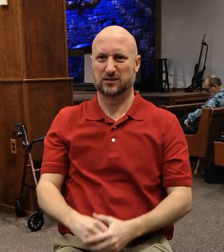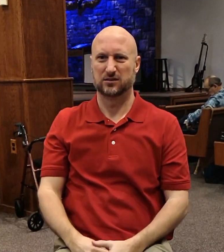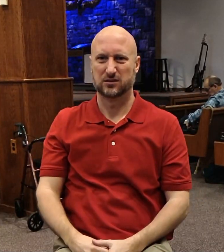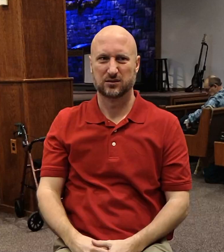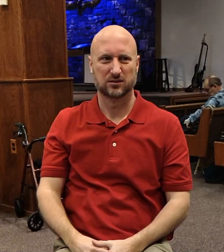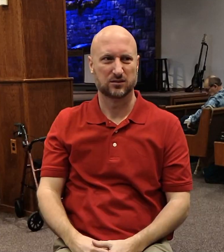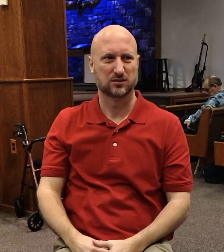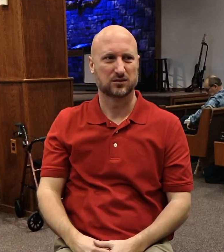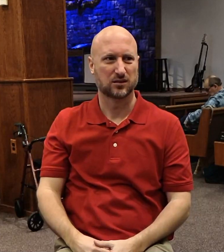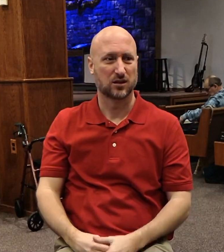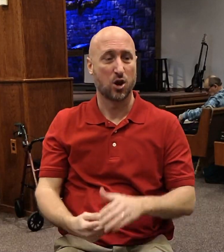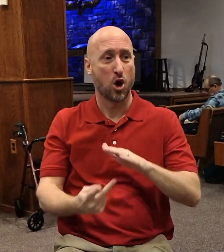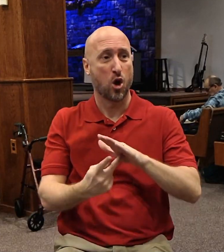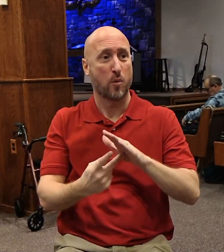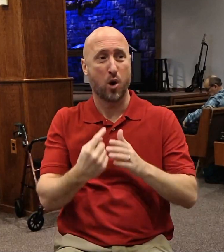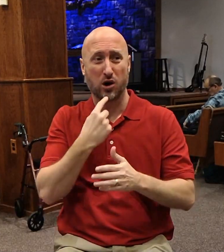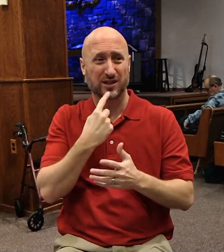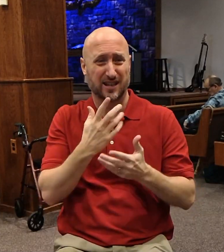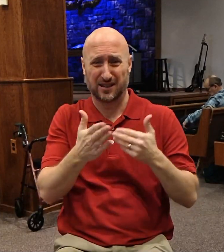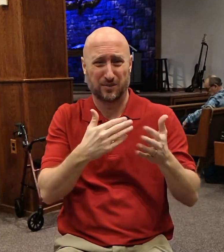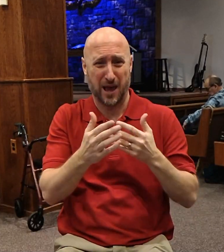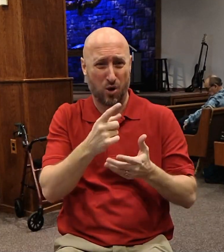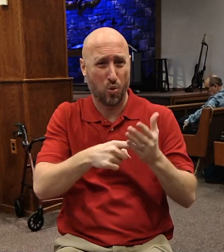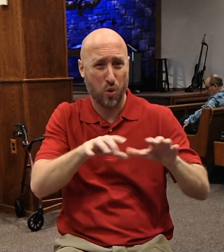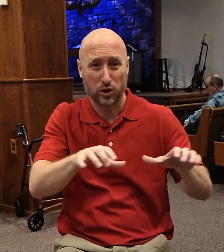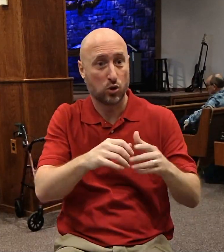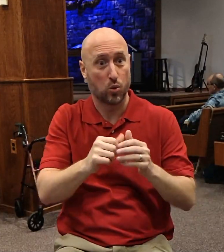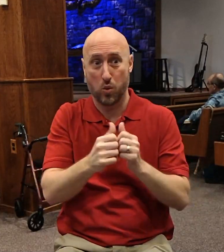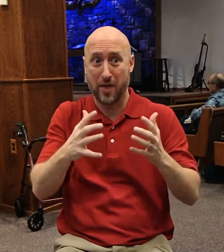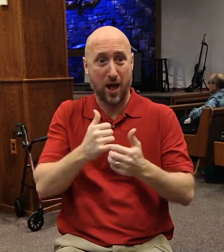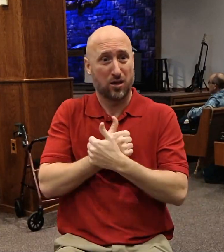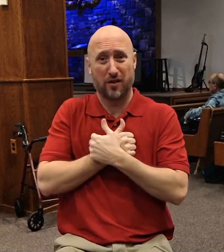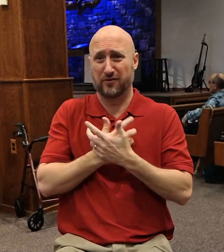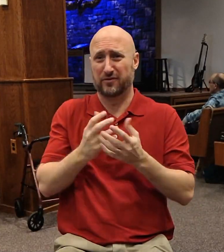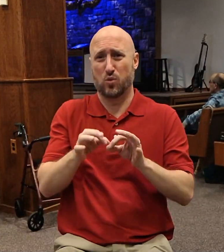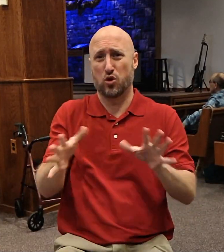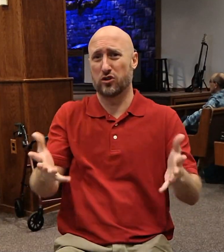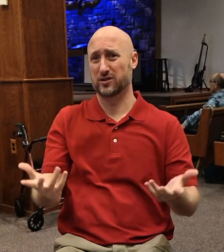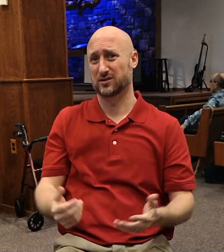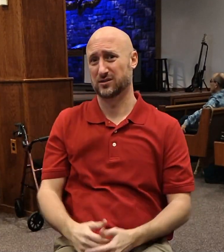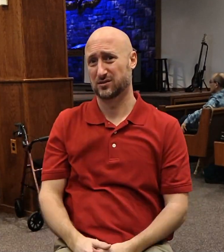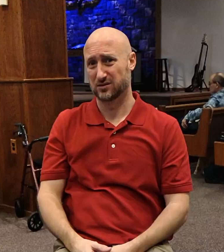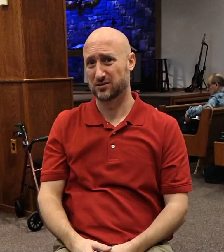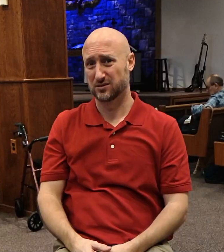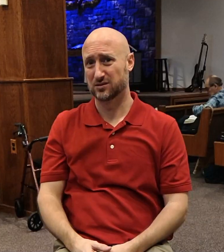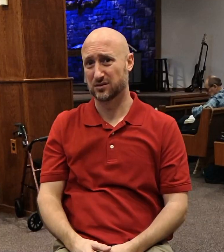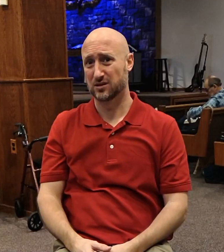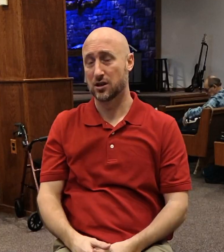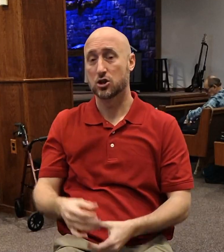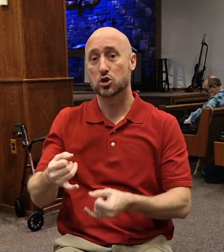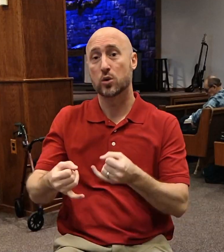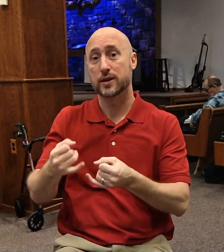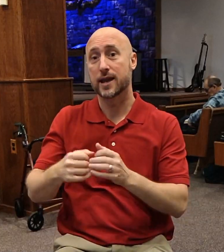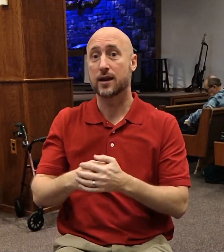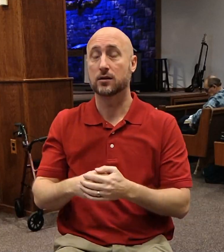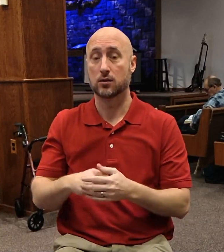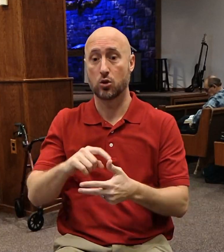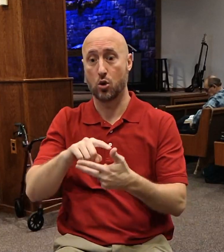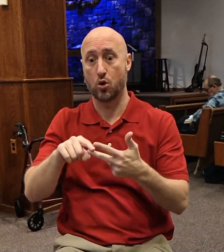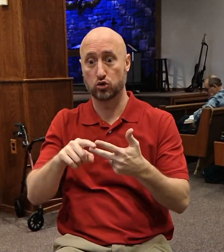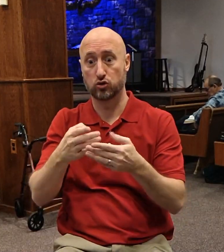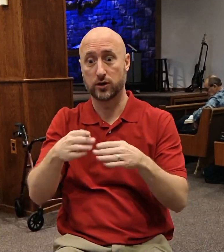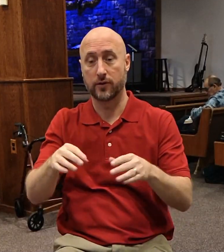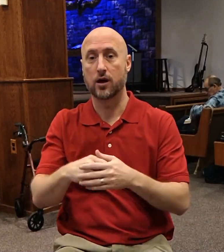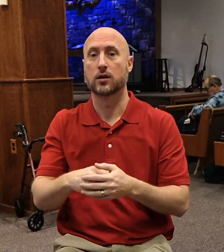what if you don't love describes love and then at the end he says now these three abide faith